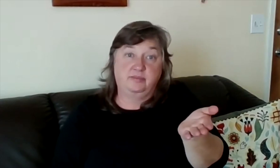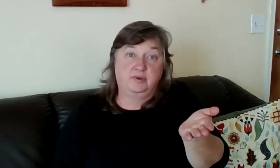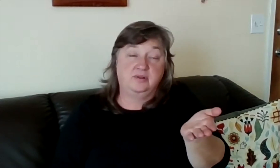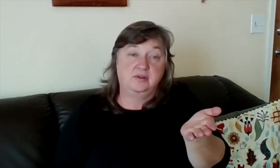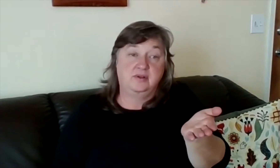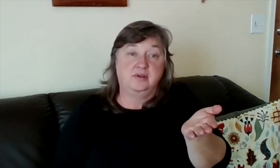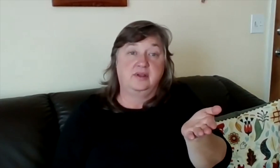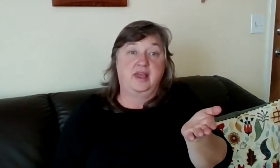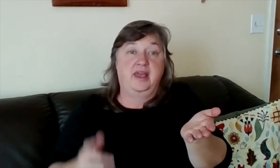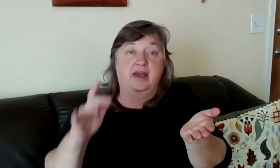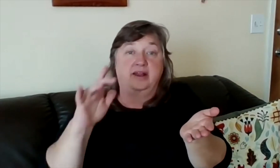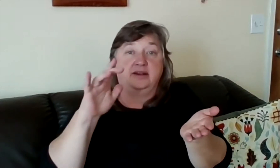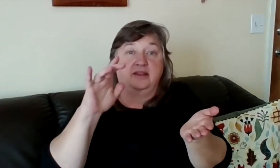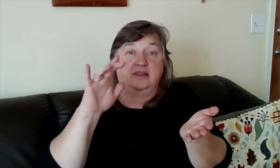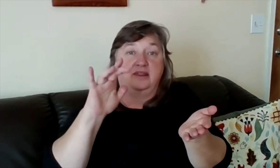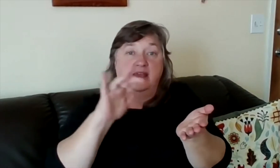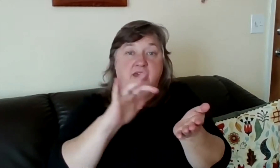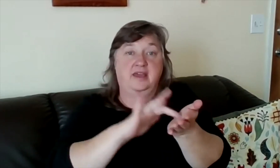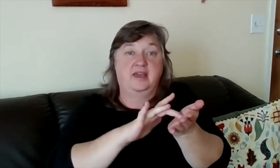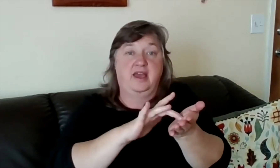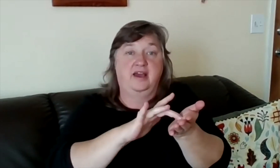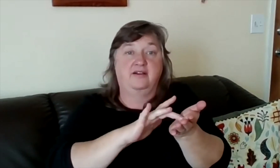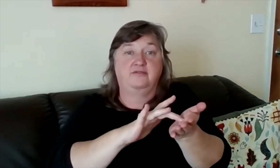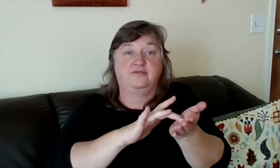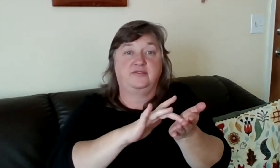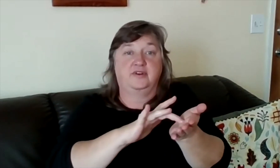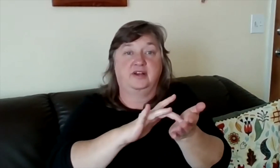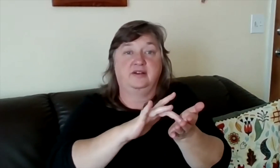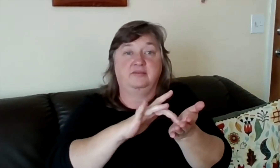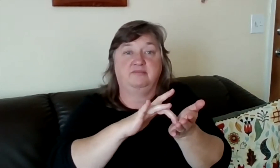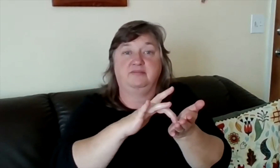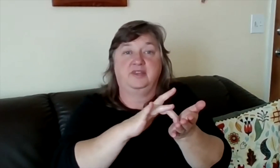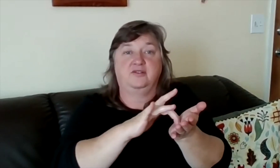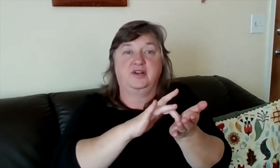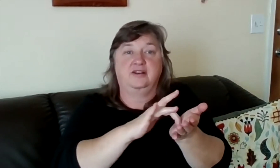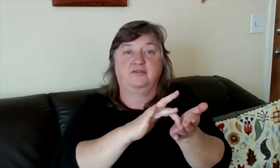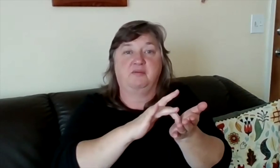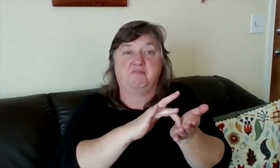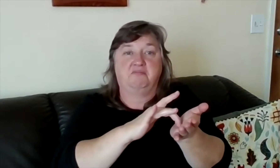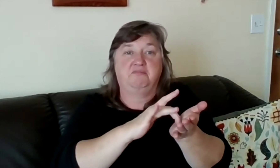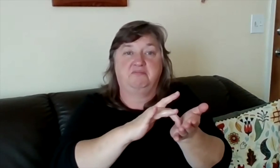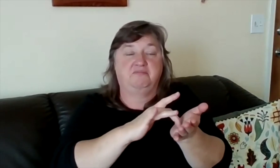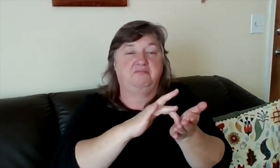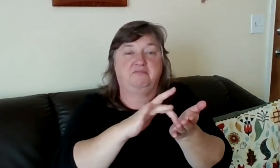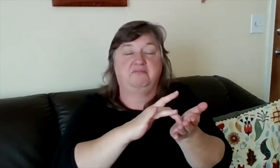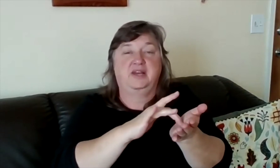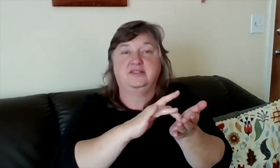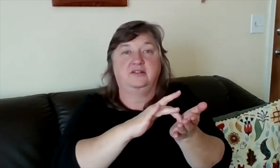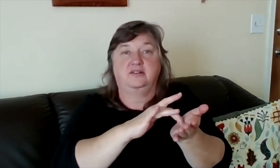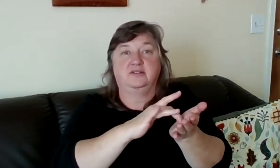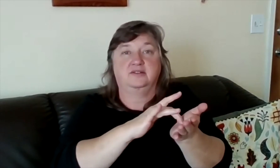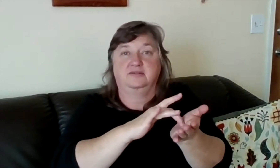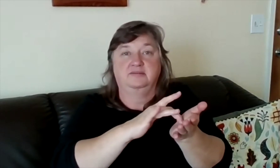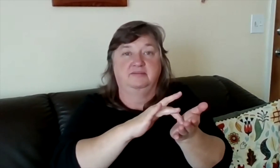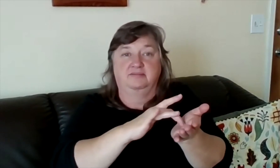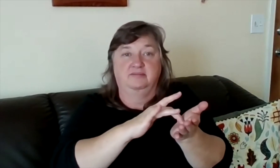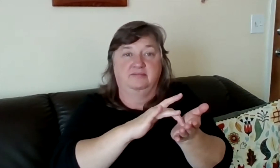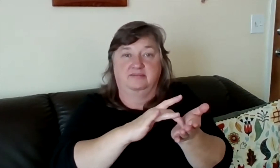table, and they have you know, kind of pestle or